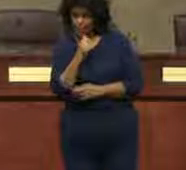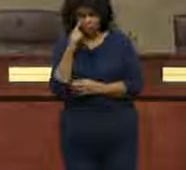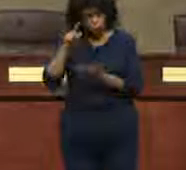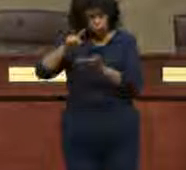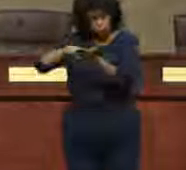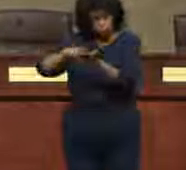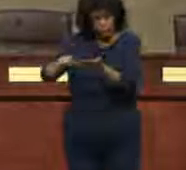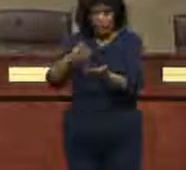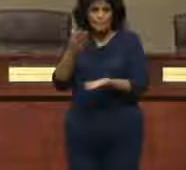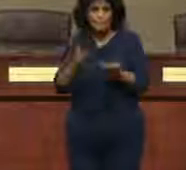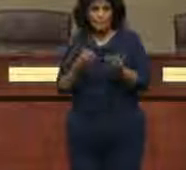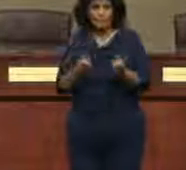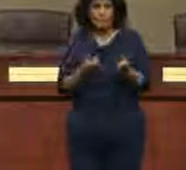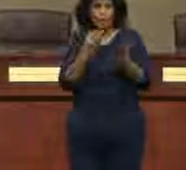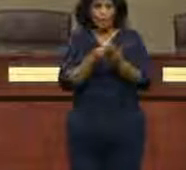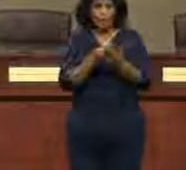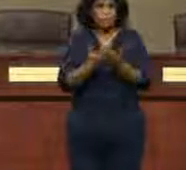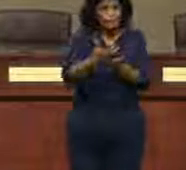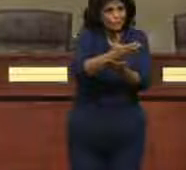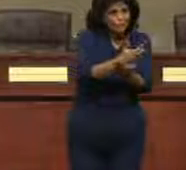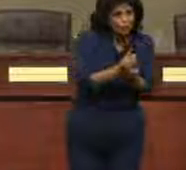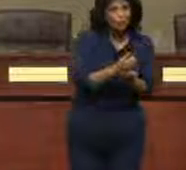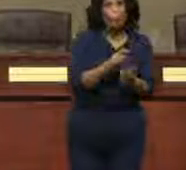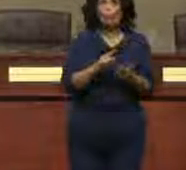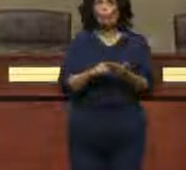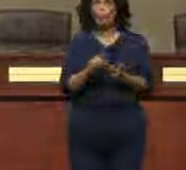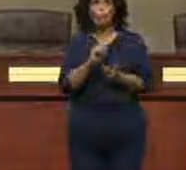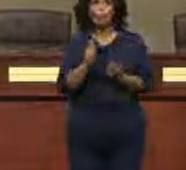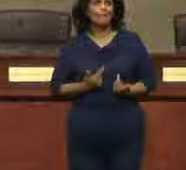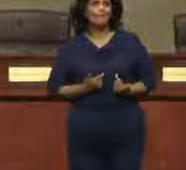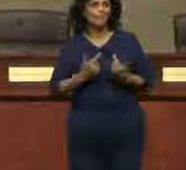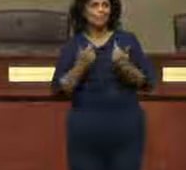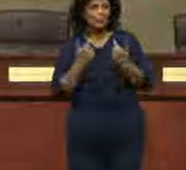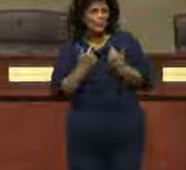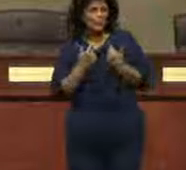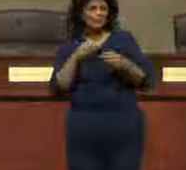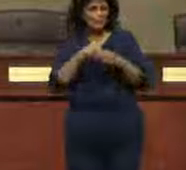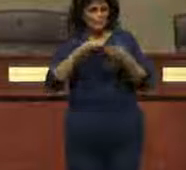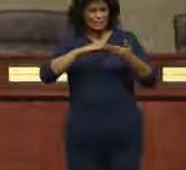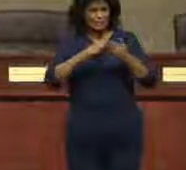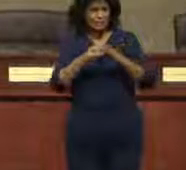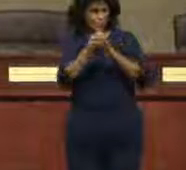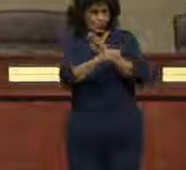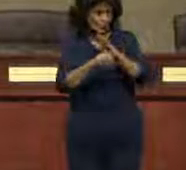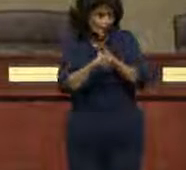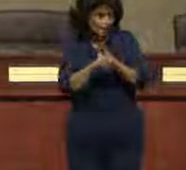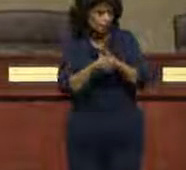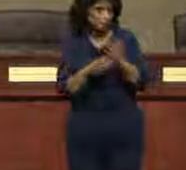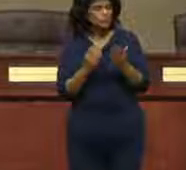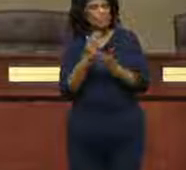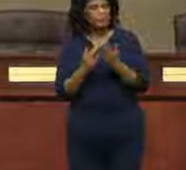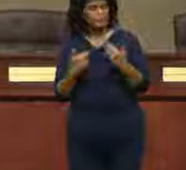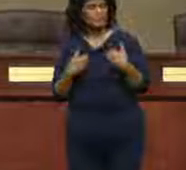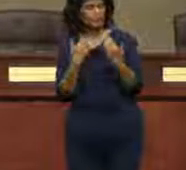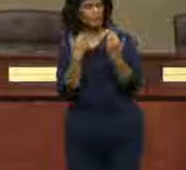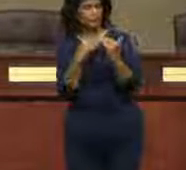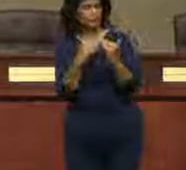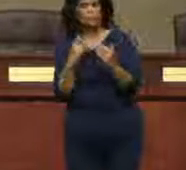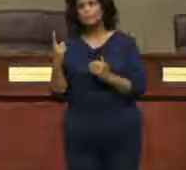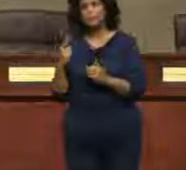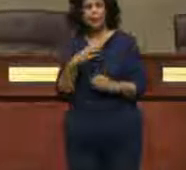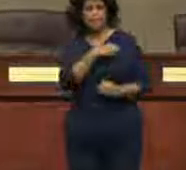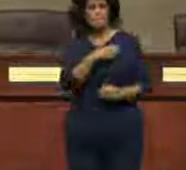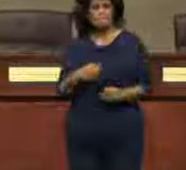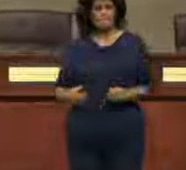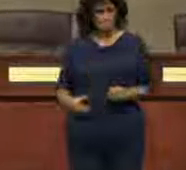criteria or physical address locations within the city of Orlando. Mayor Dyer will talk more about the